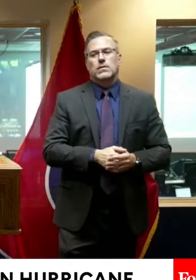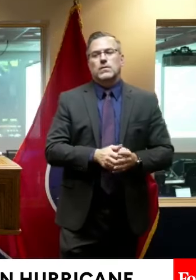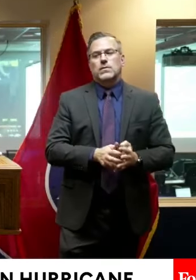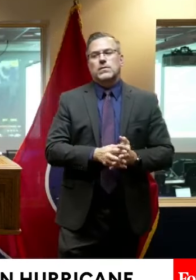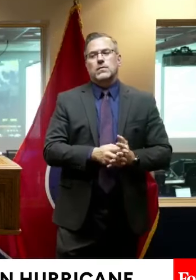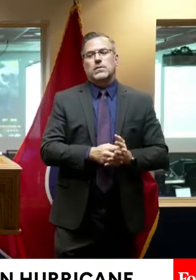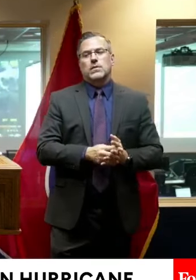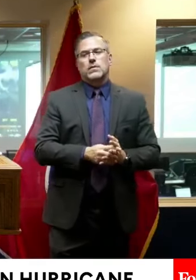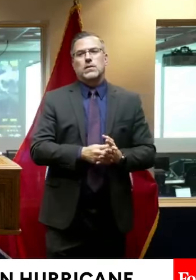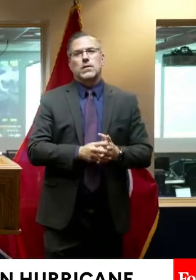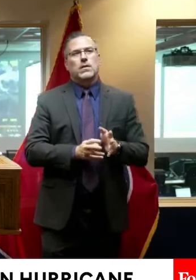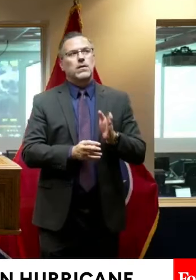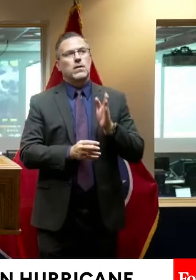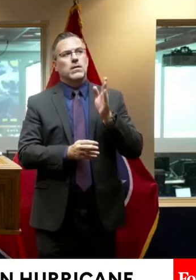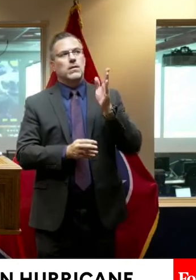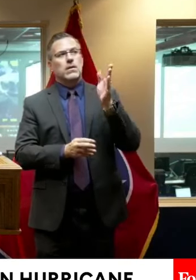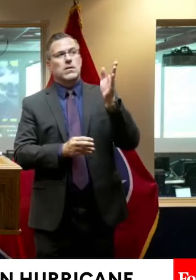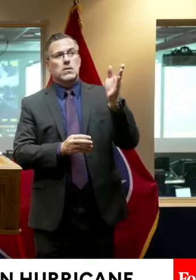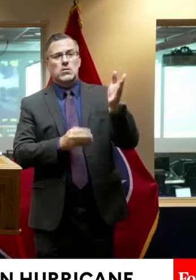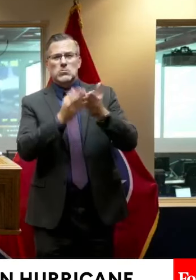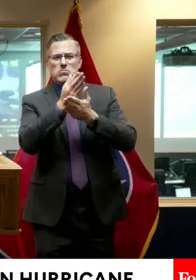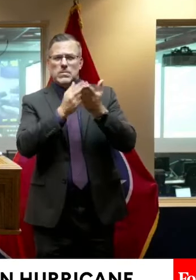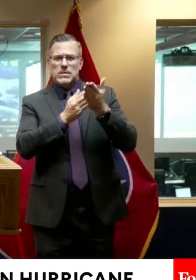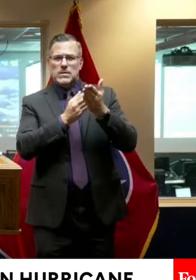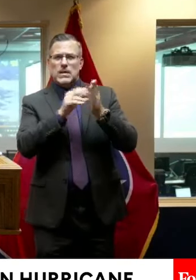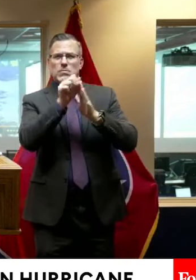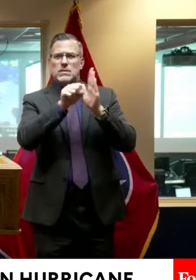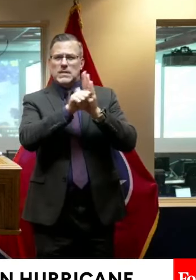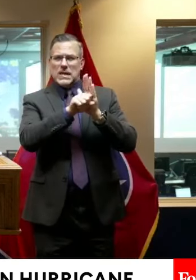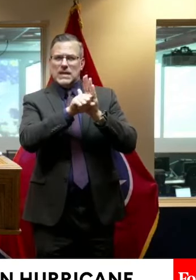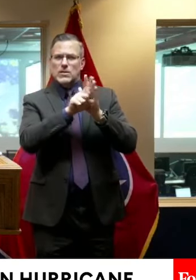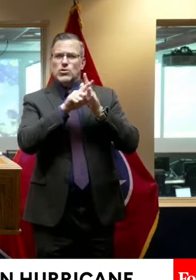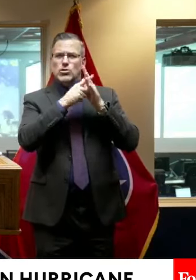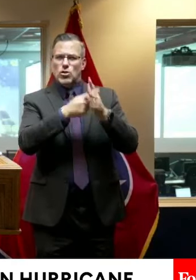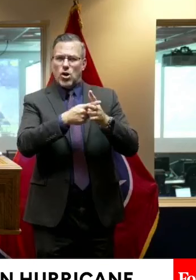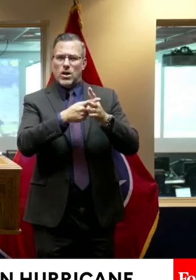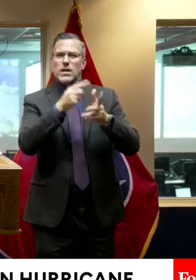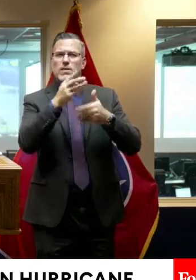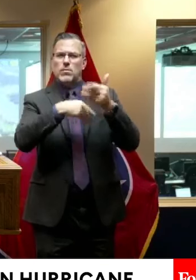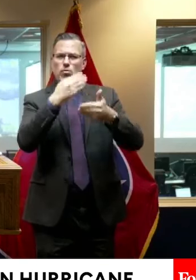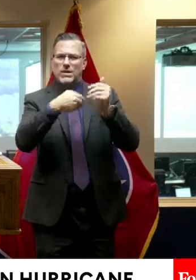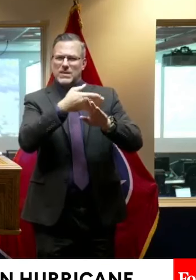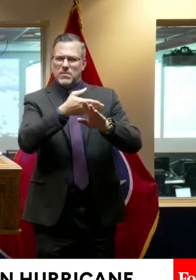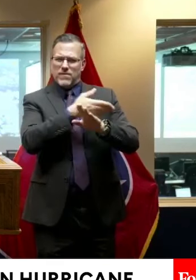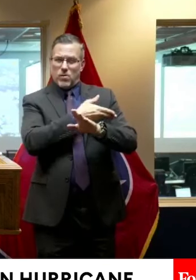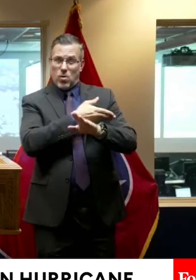in advance of the storm, I believe. Could you have done the same thing? Yeah, so coastal states can